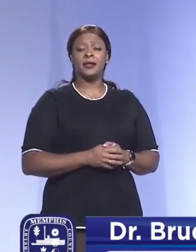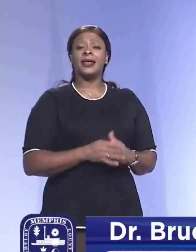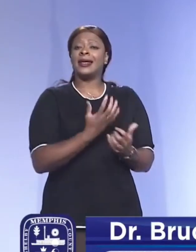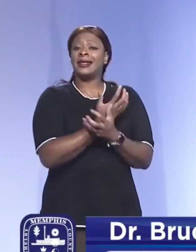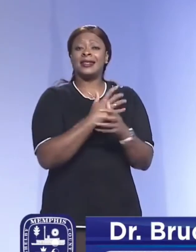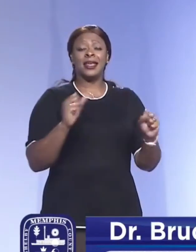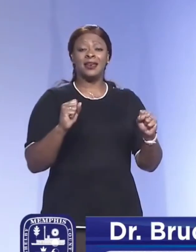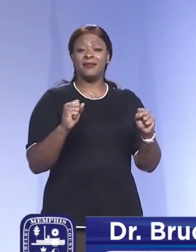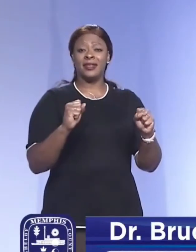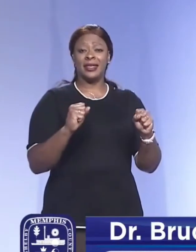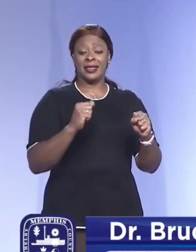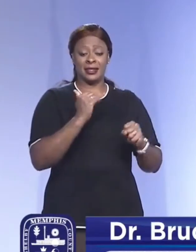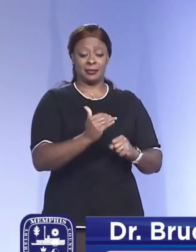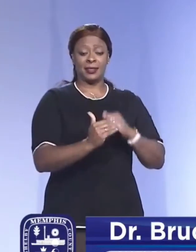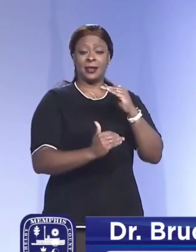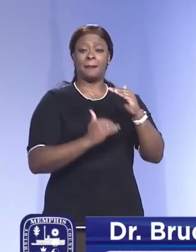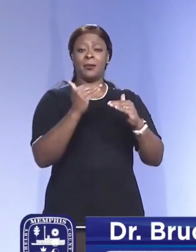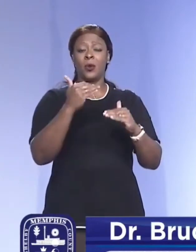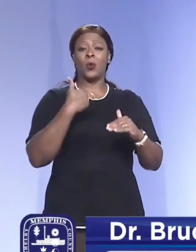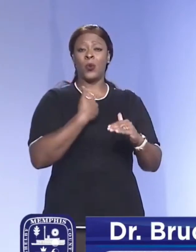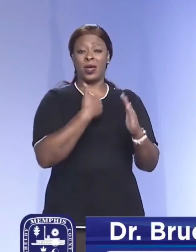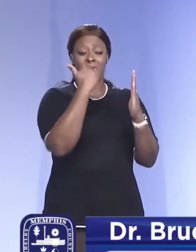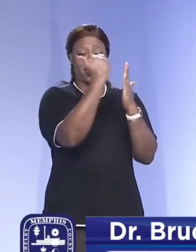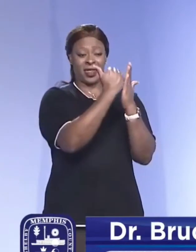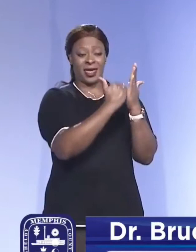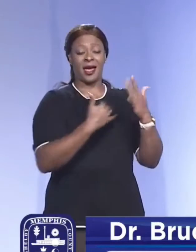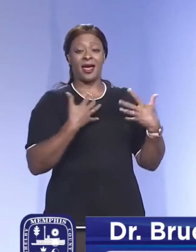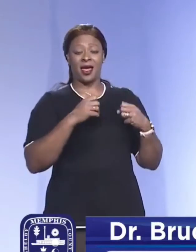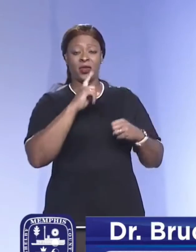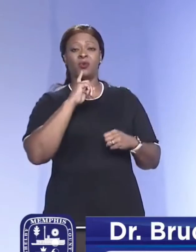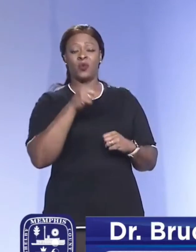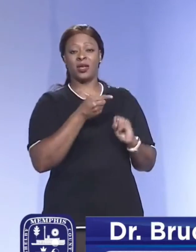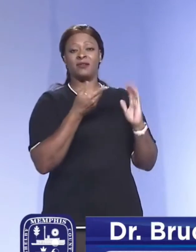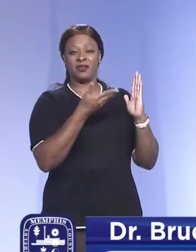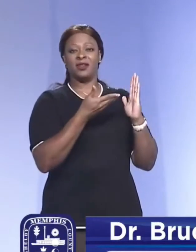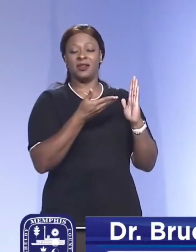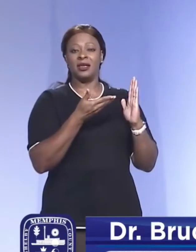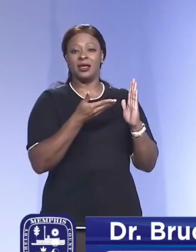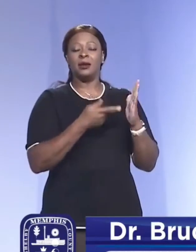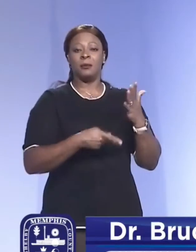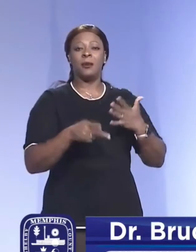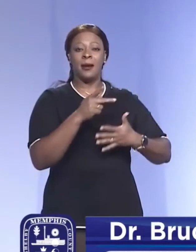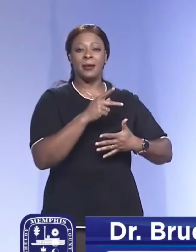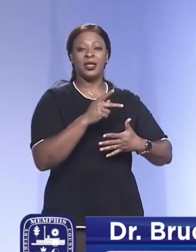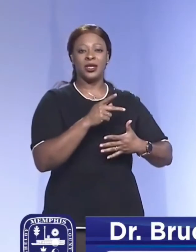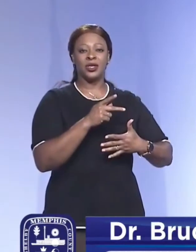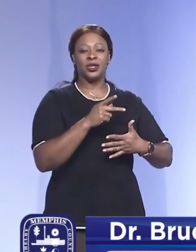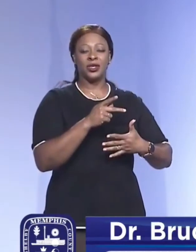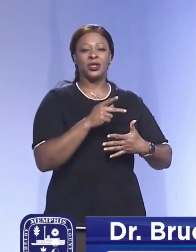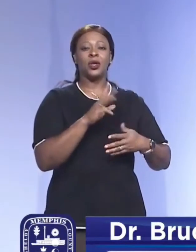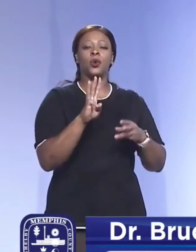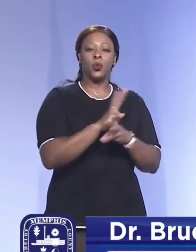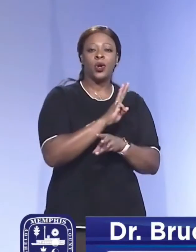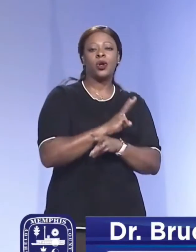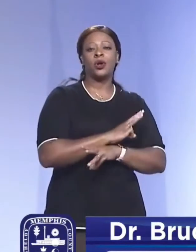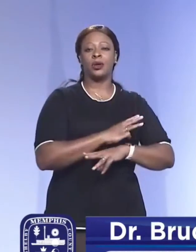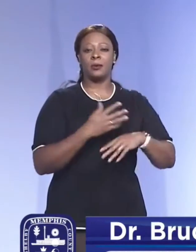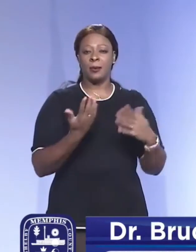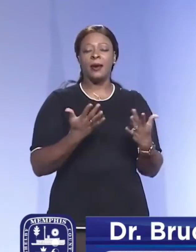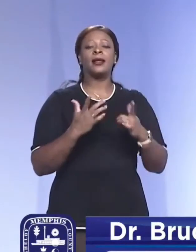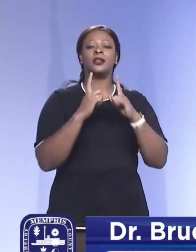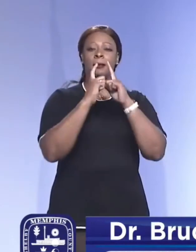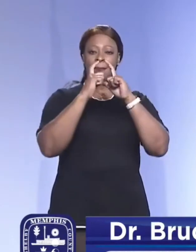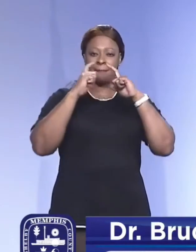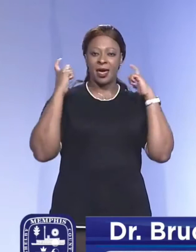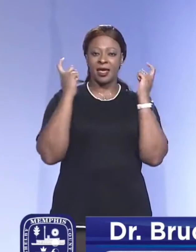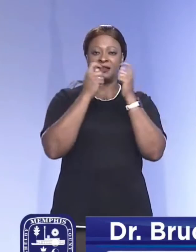safety measures that we outlined in our health directive, primarily the wearing of a